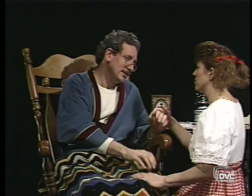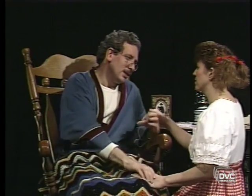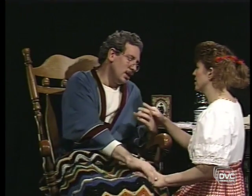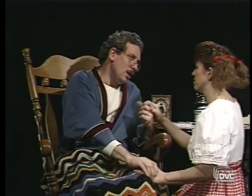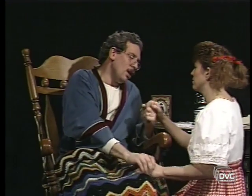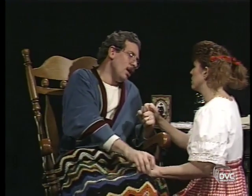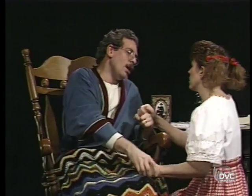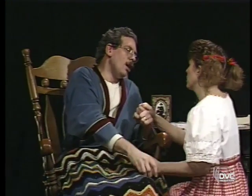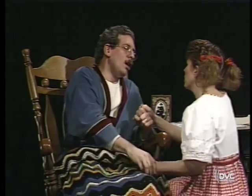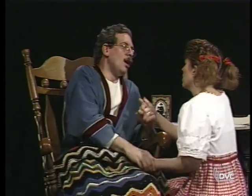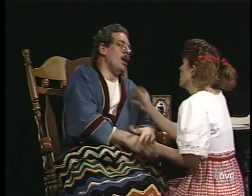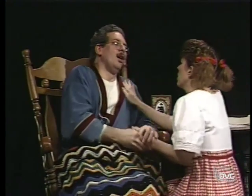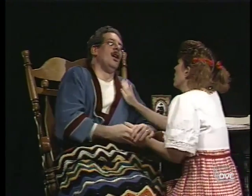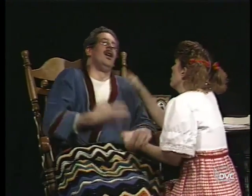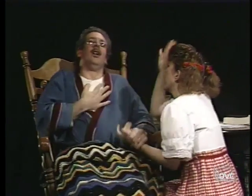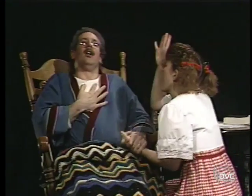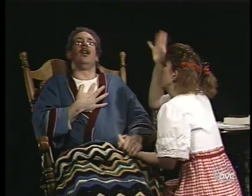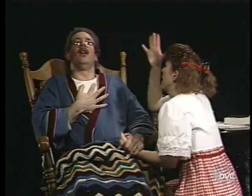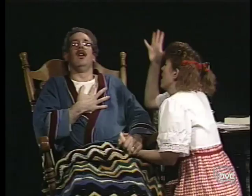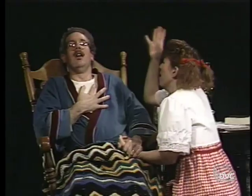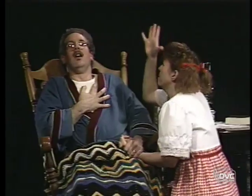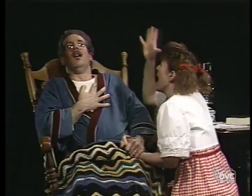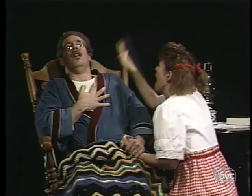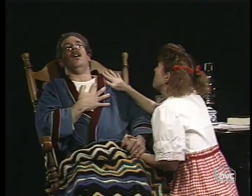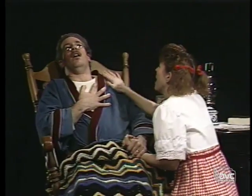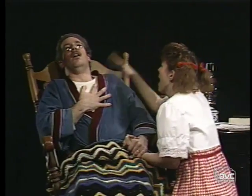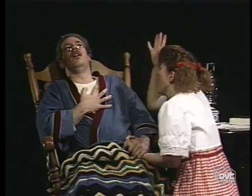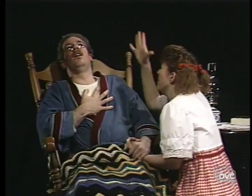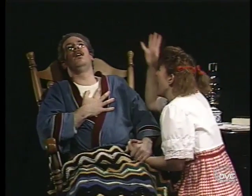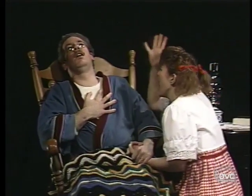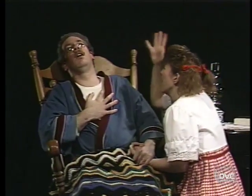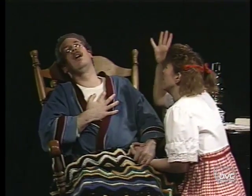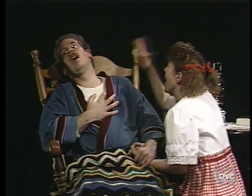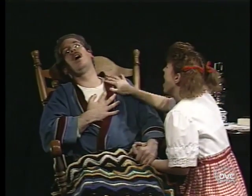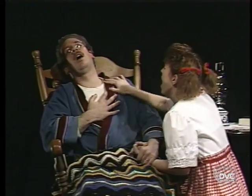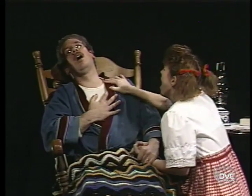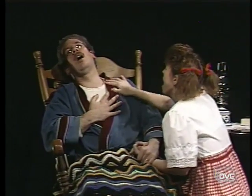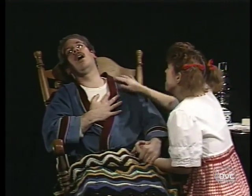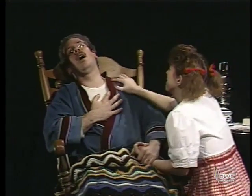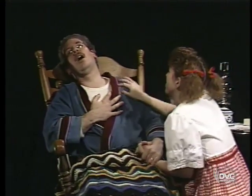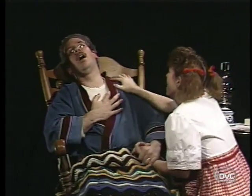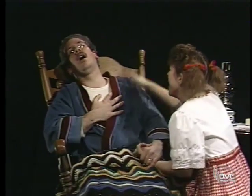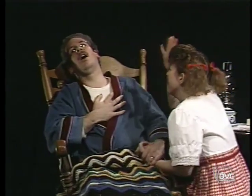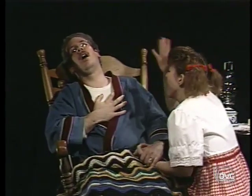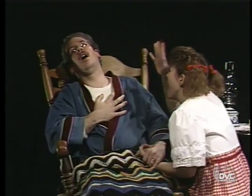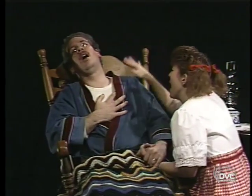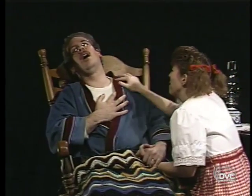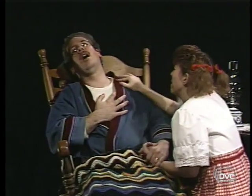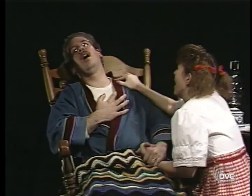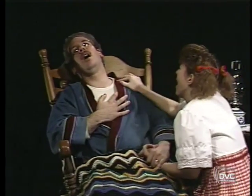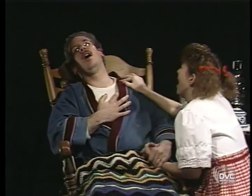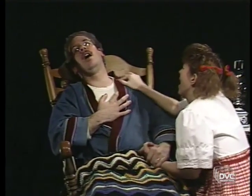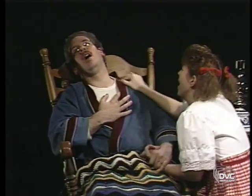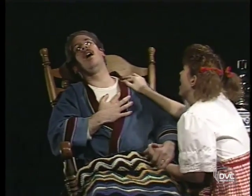amen papa papa papa papa